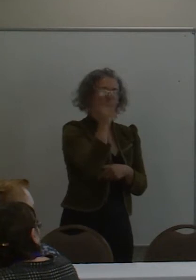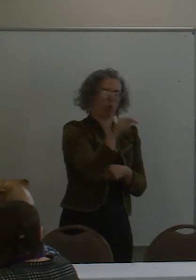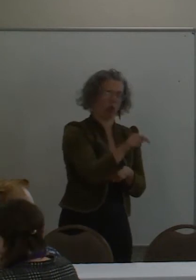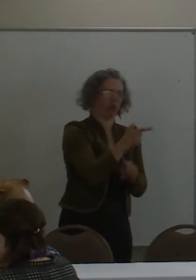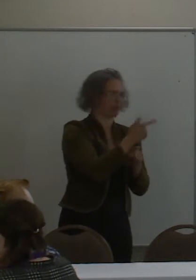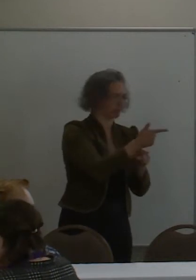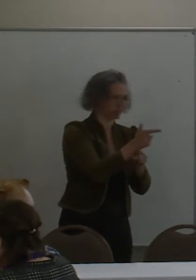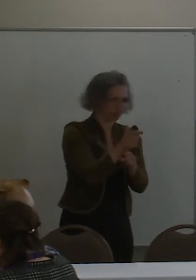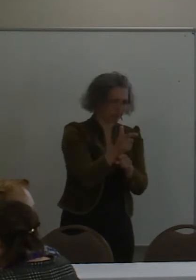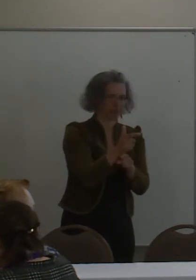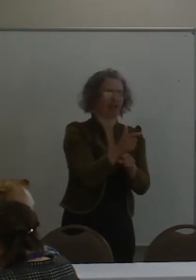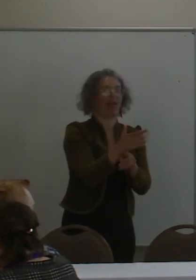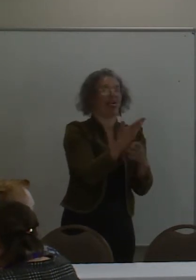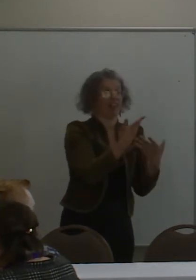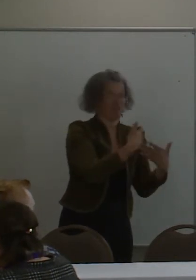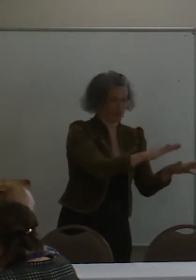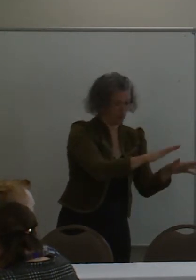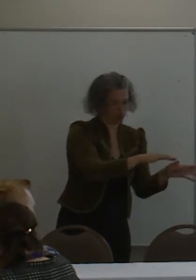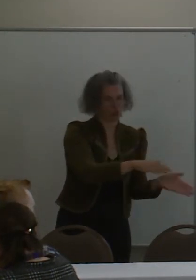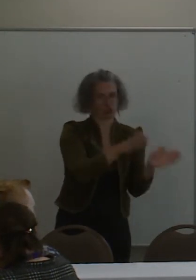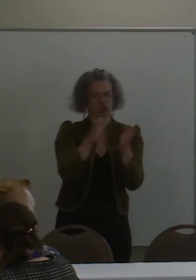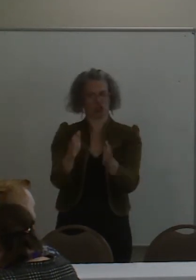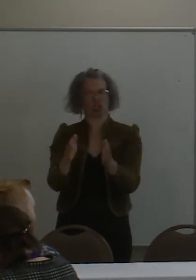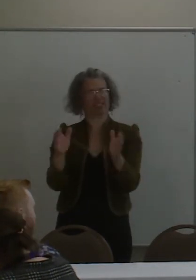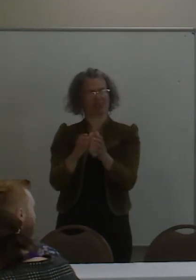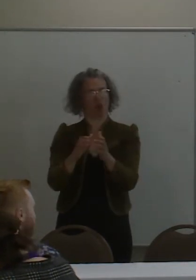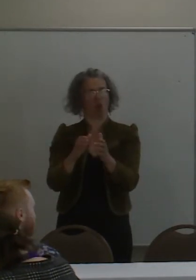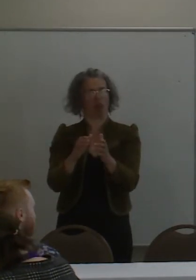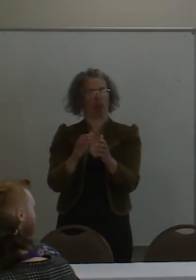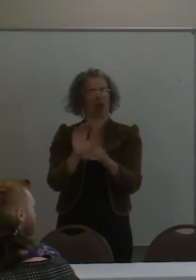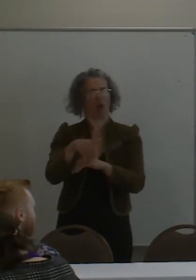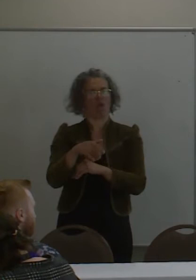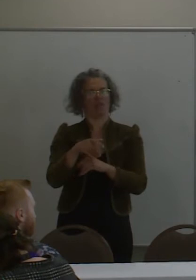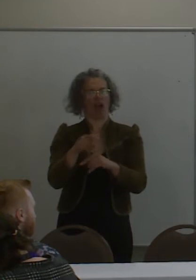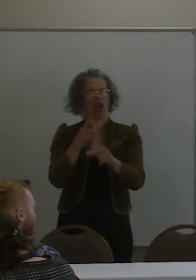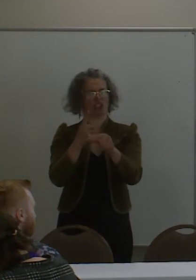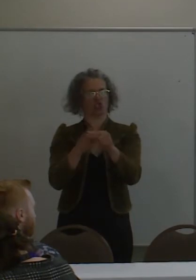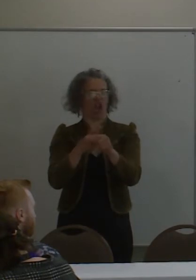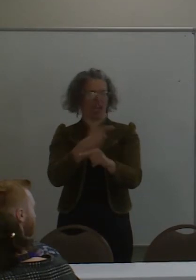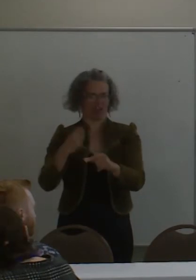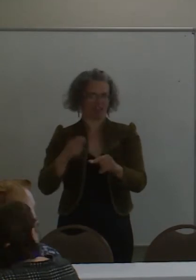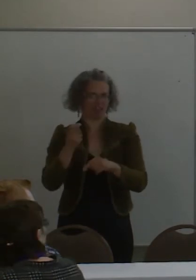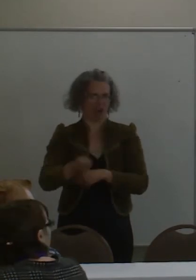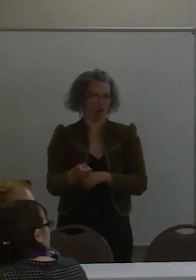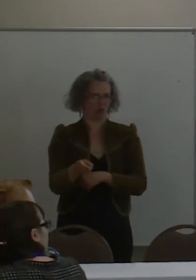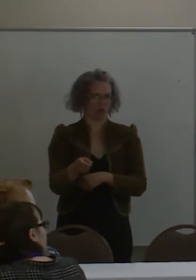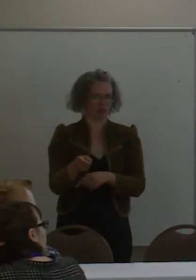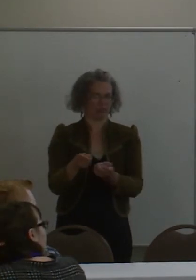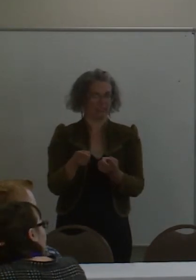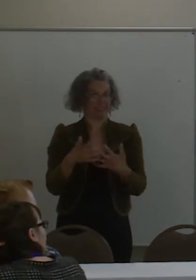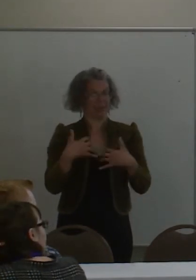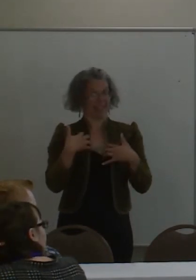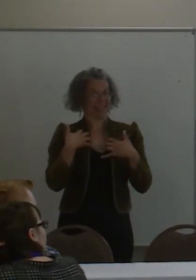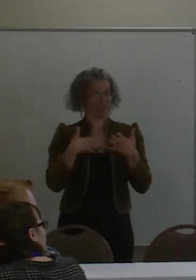that, another small project on Chinatown. And we also did something that was really interesting,